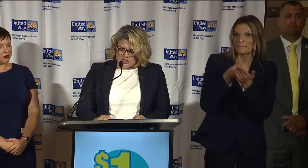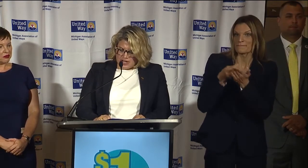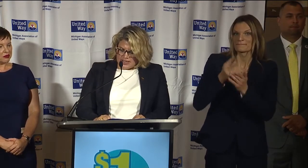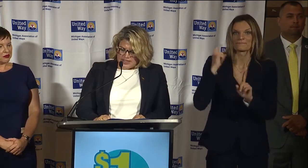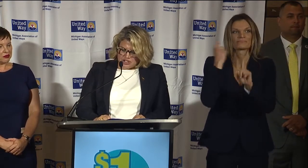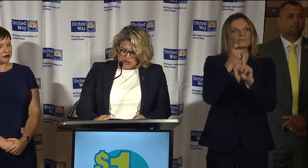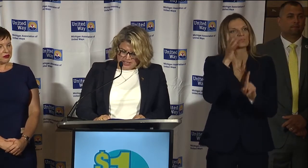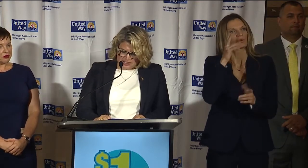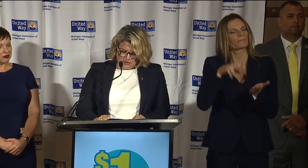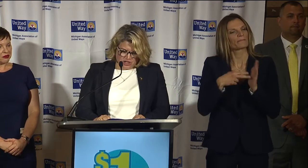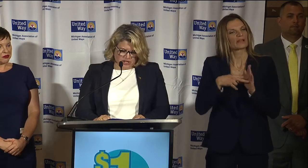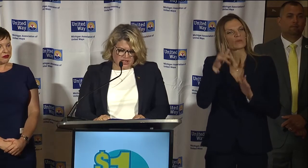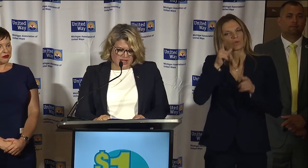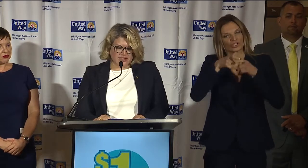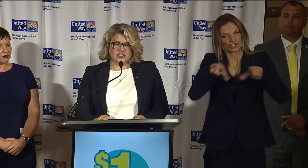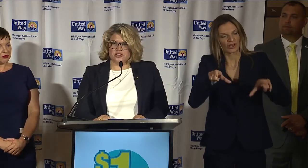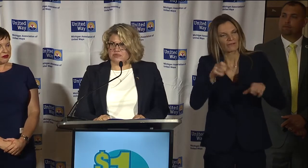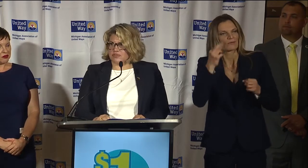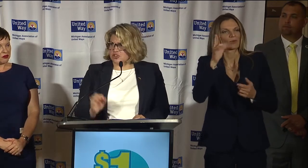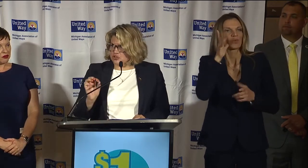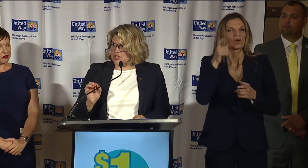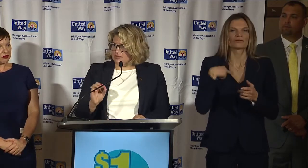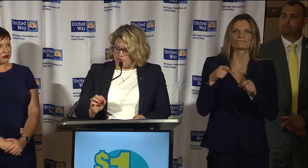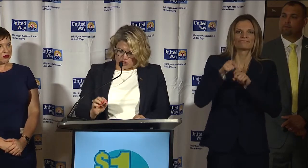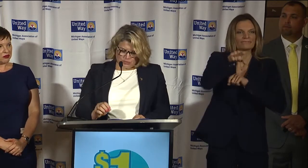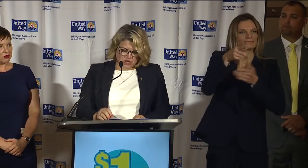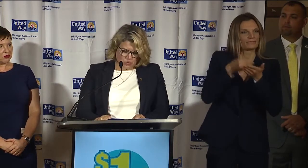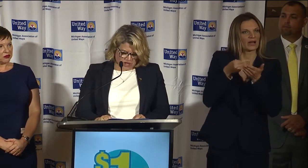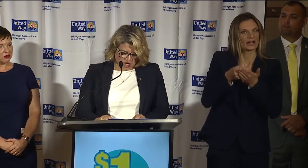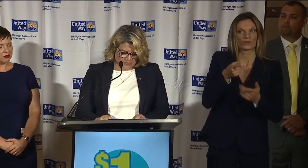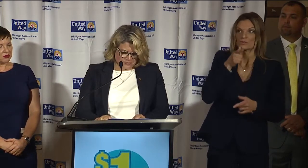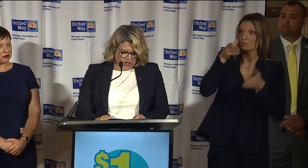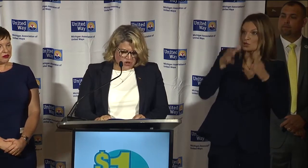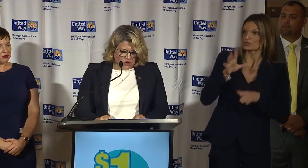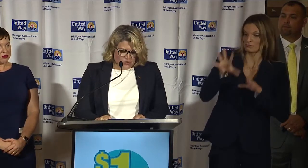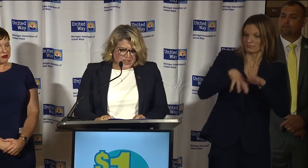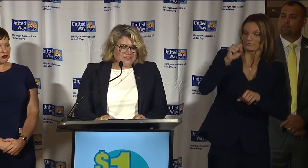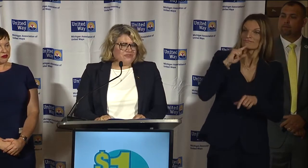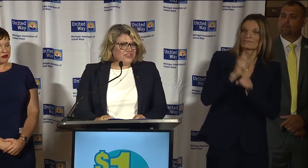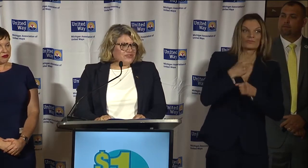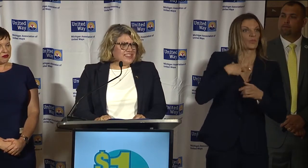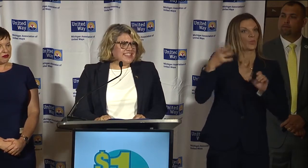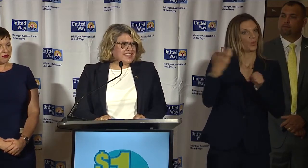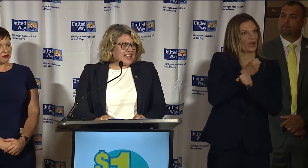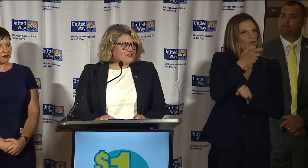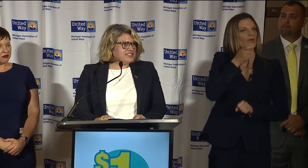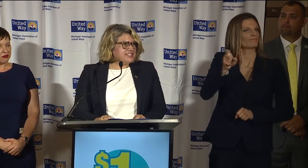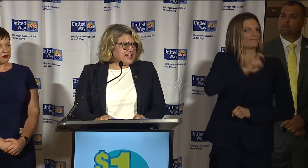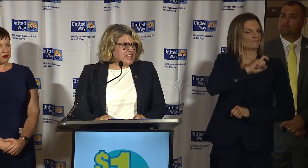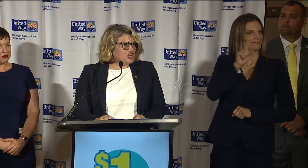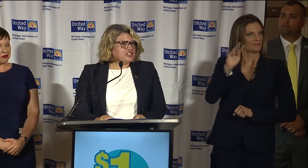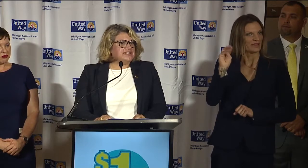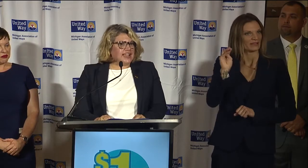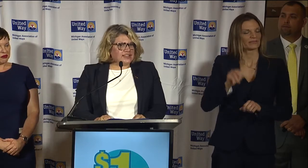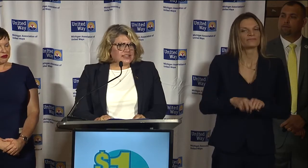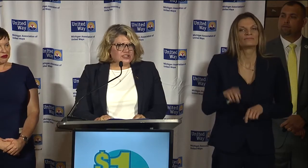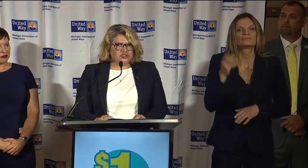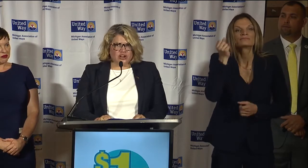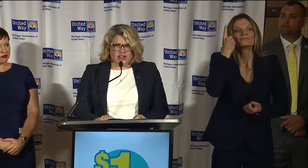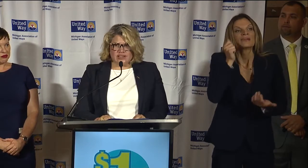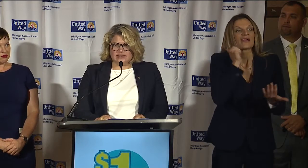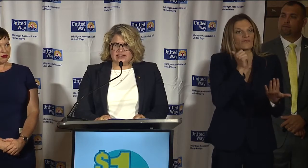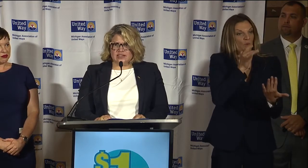or electronic transfer to the confirmed winner. We have $50,000